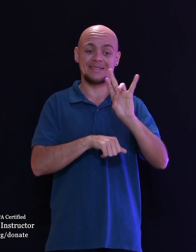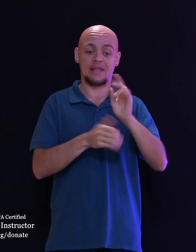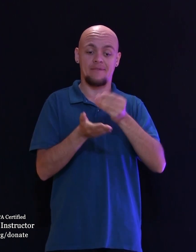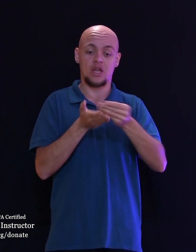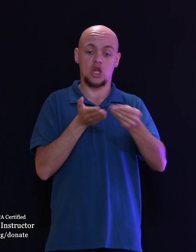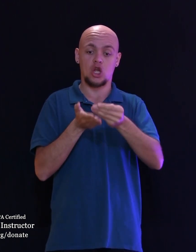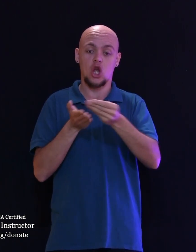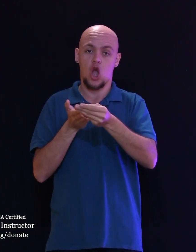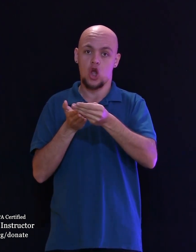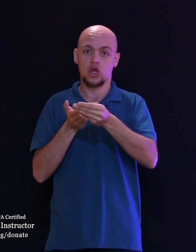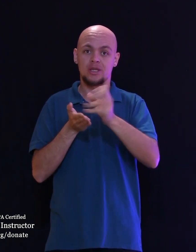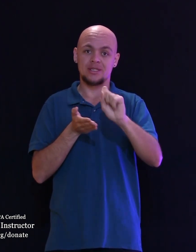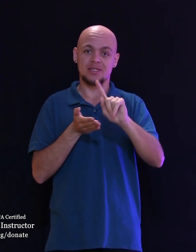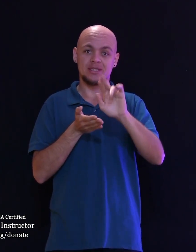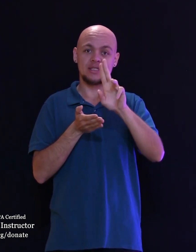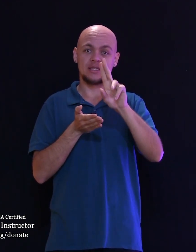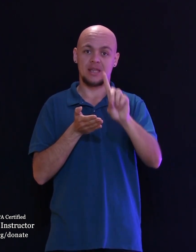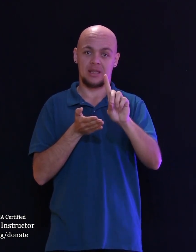7-card stud.